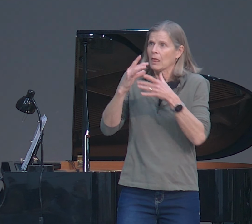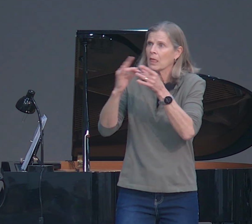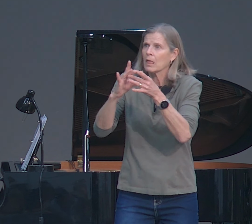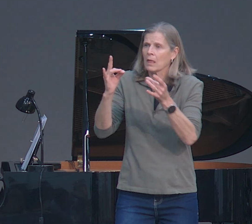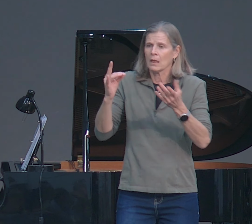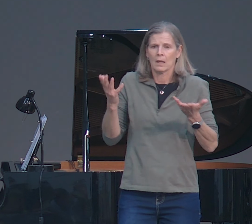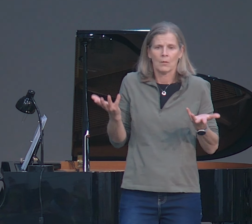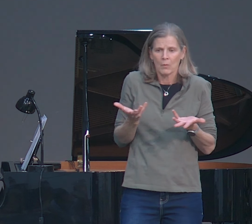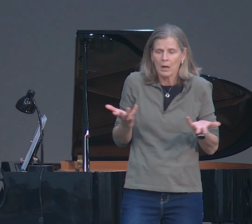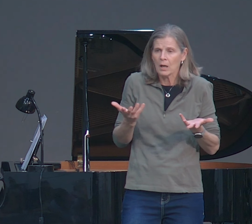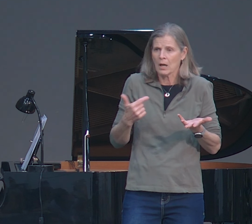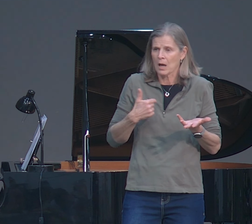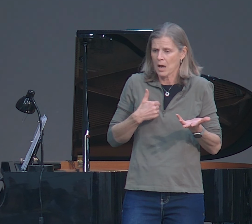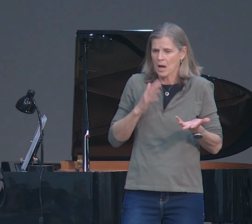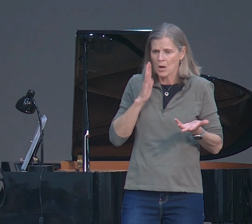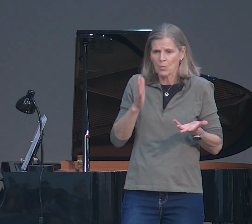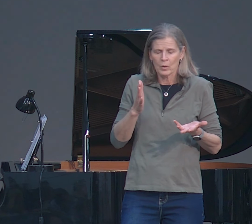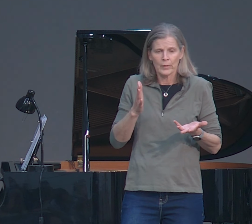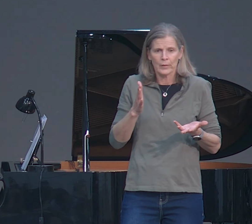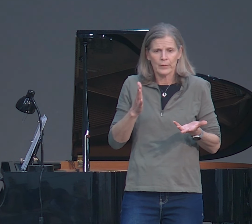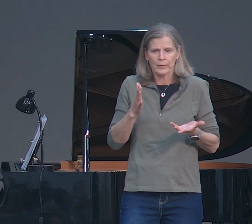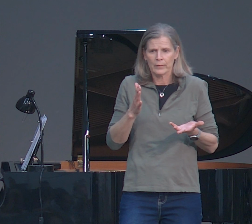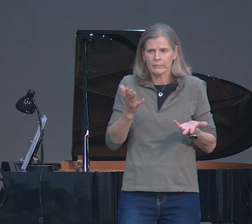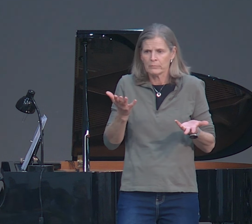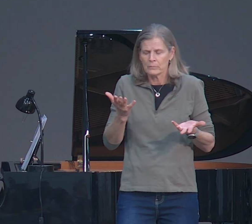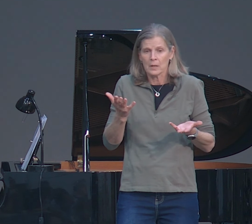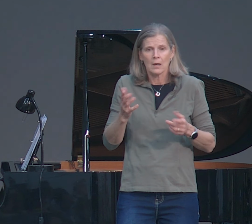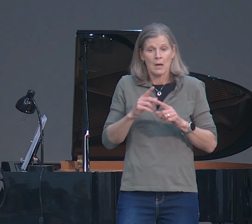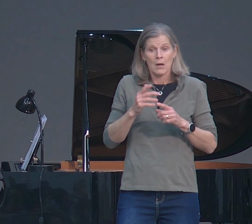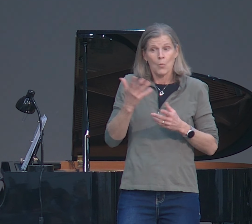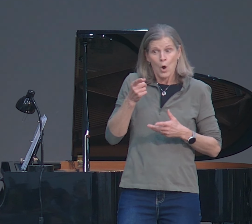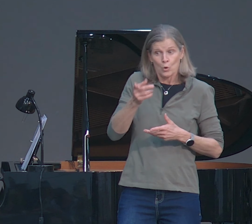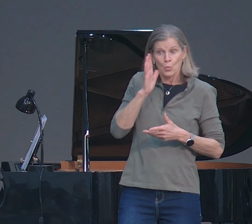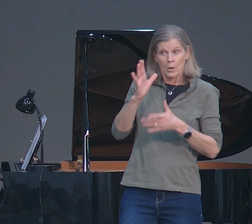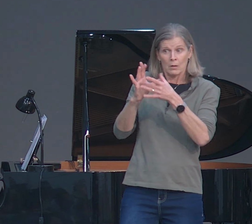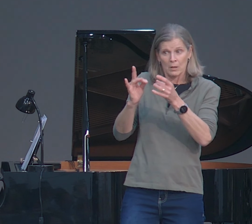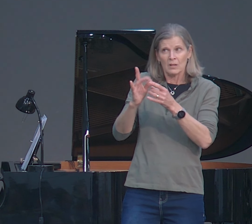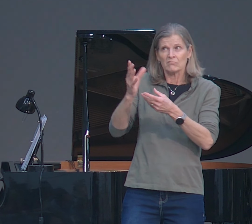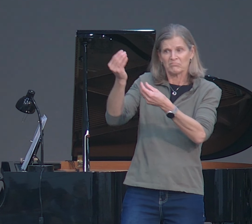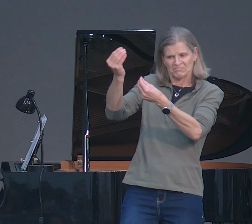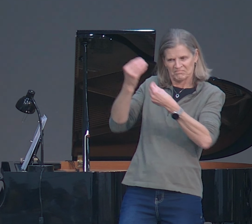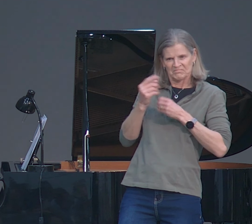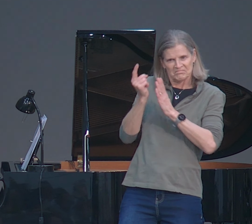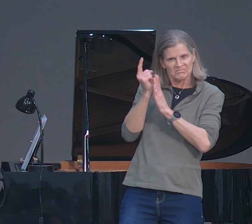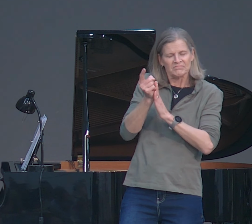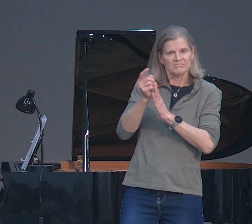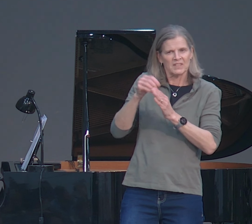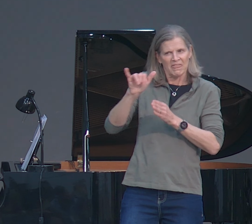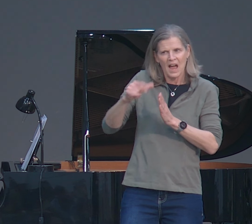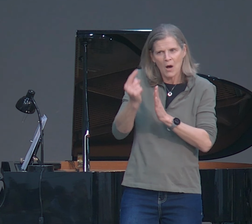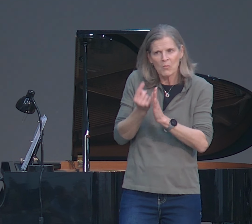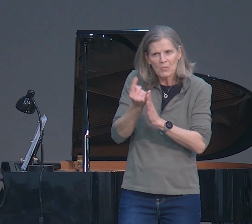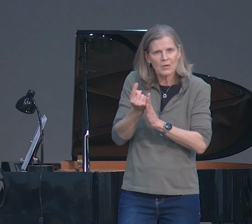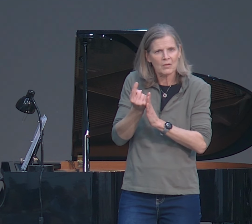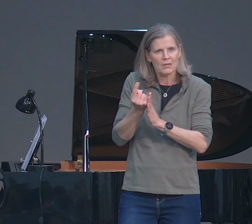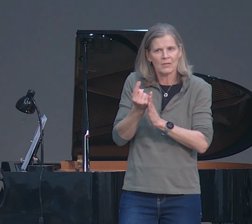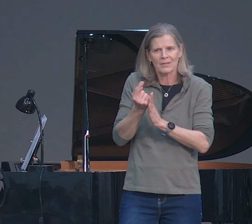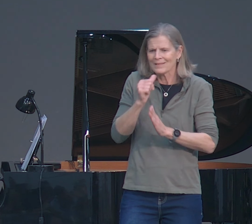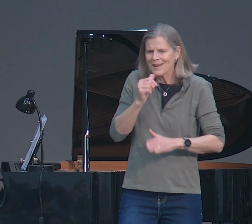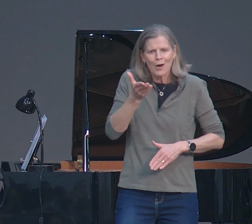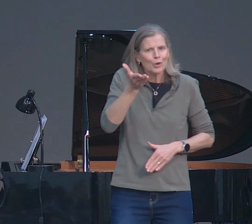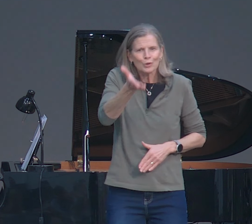you are to say, for what you are to say will be given to you in that hour. For it is not you